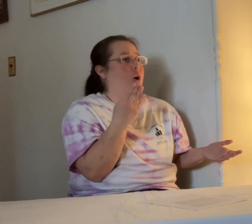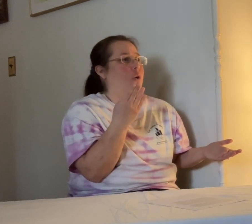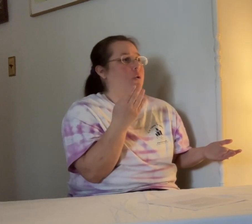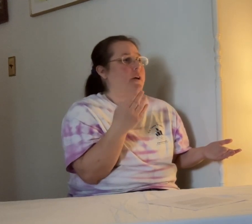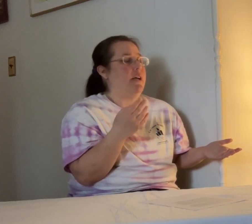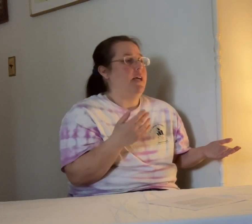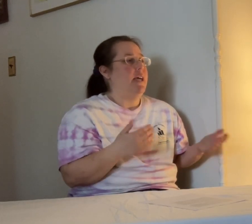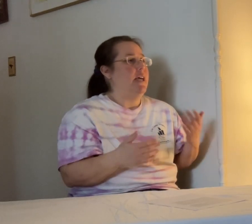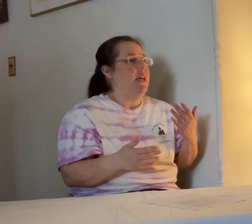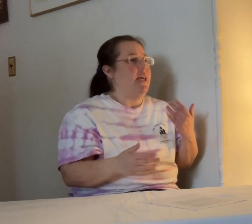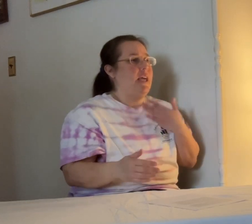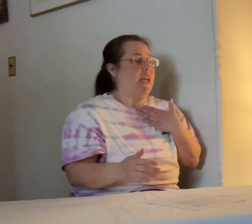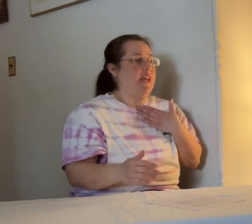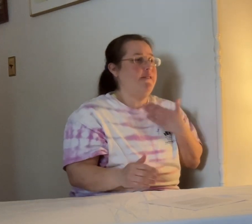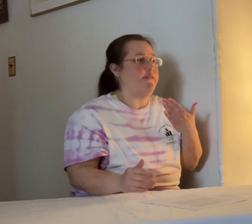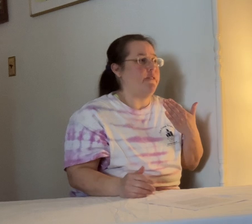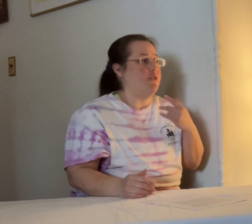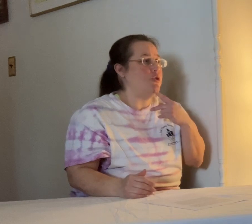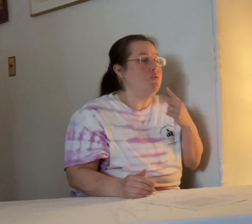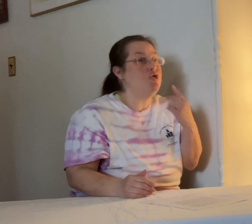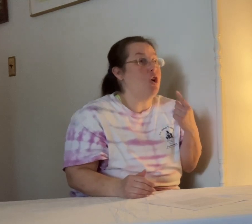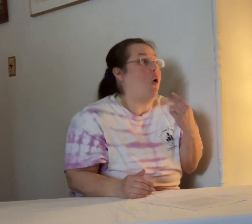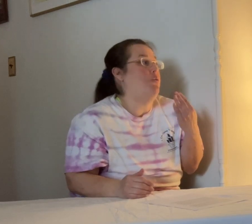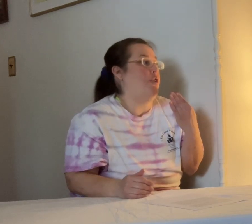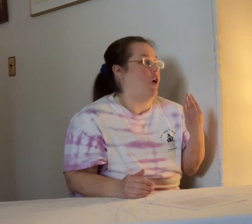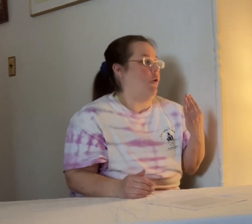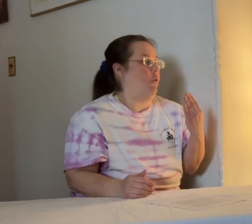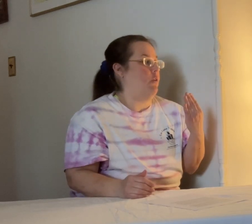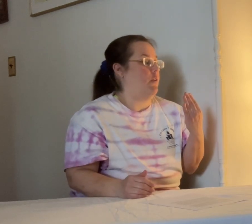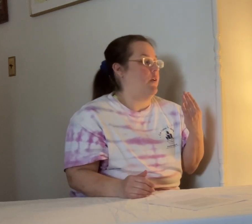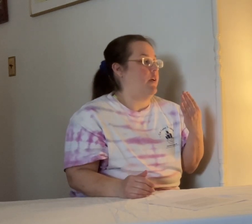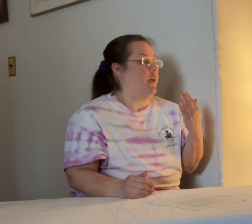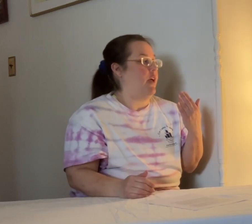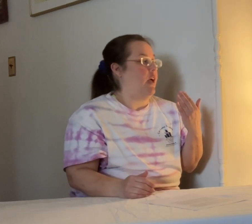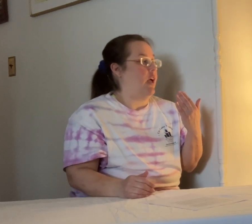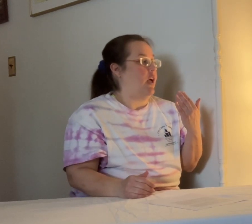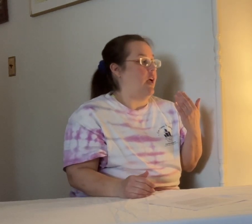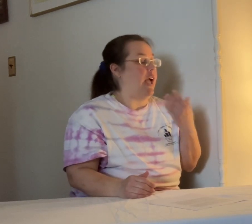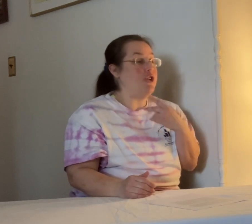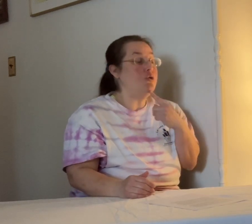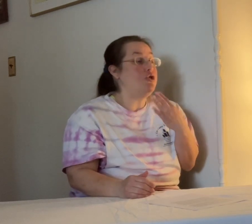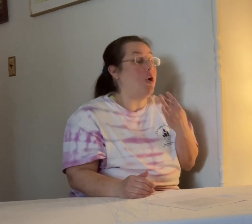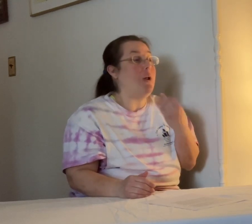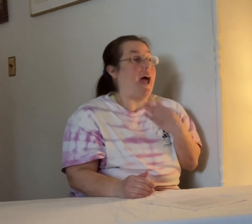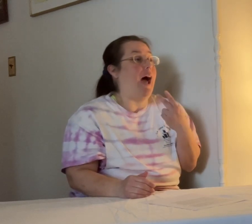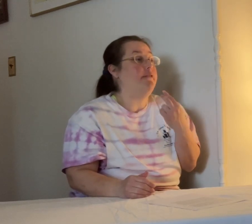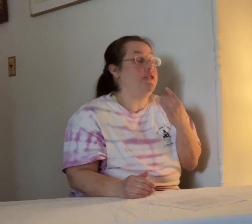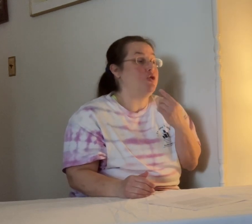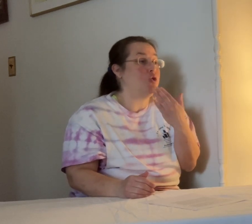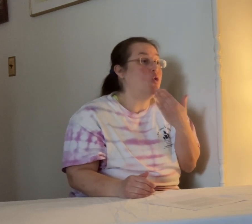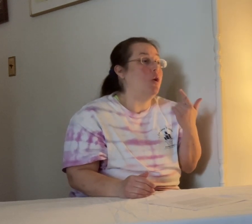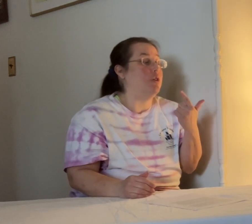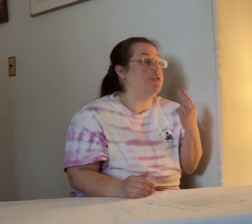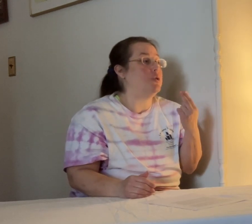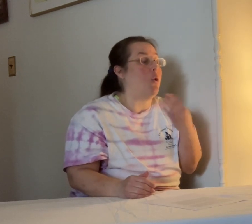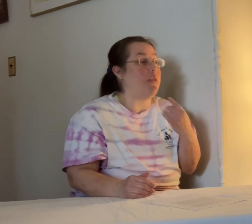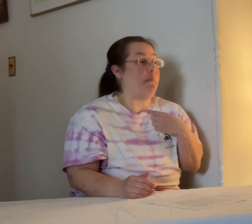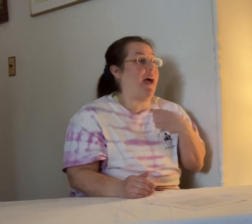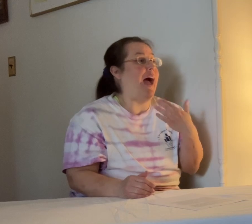know if you don't know? And you don't have the tools or the